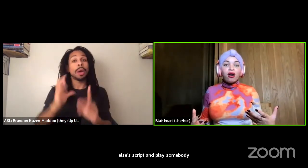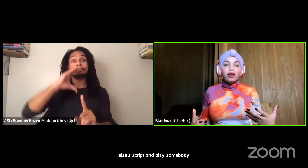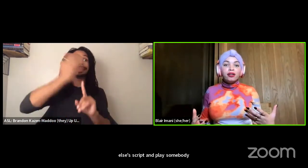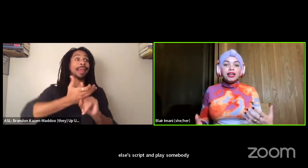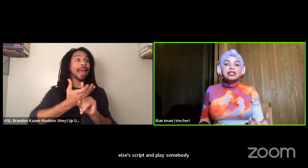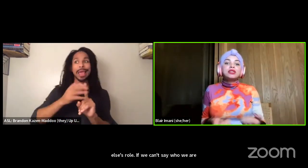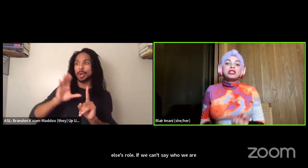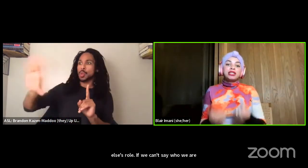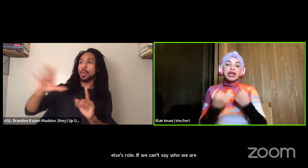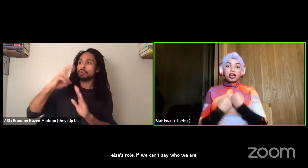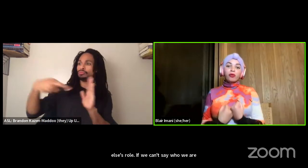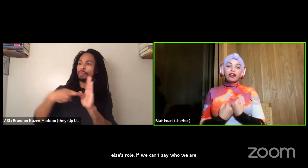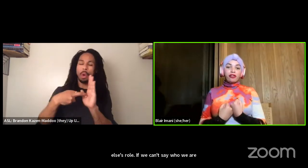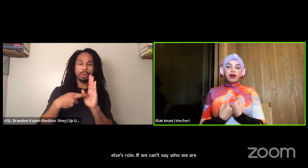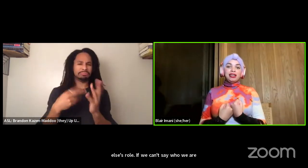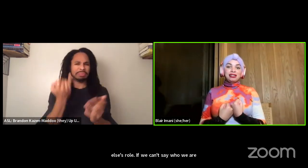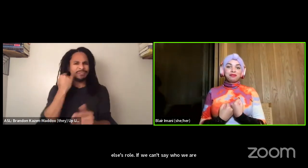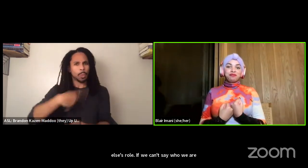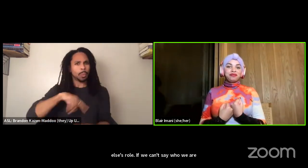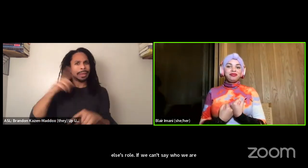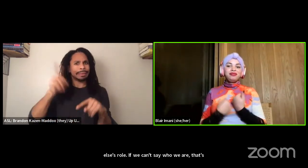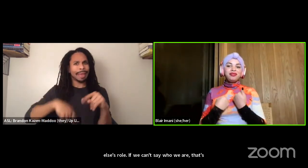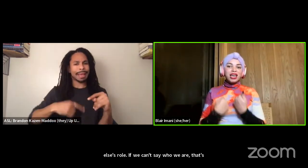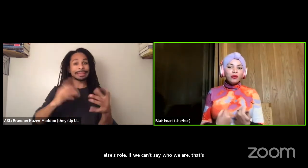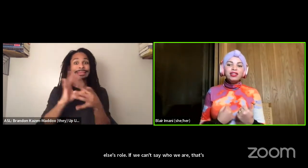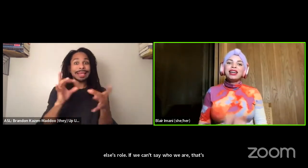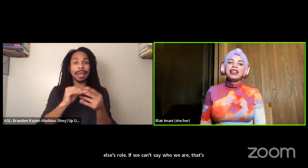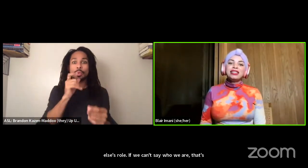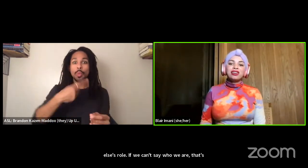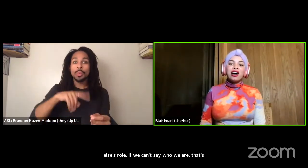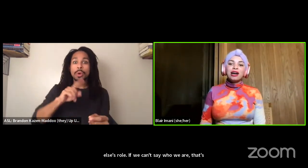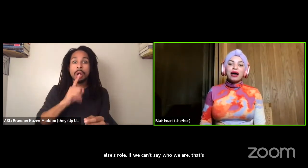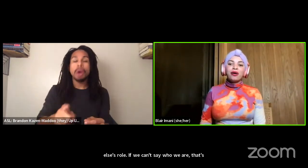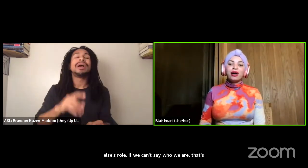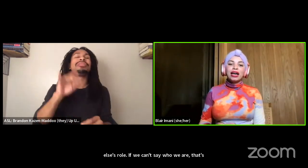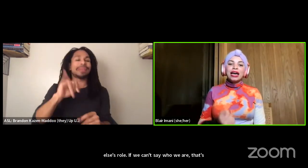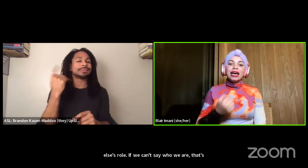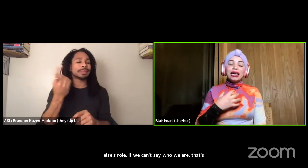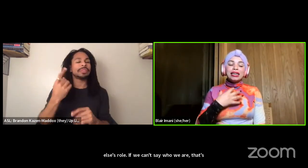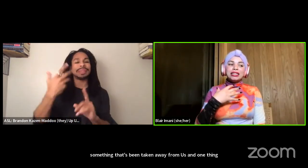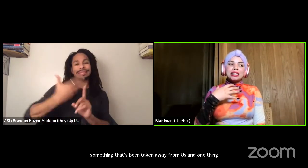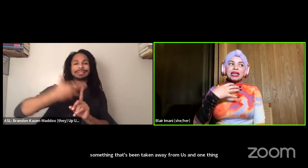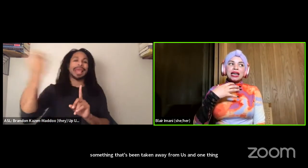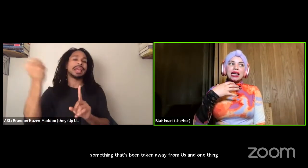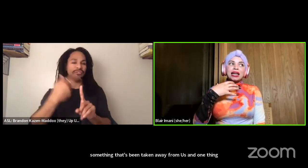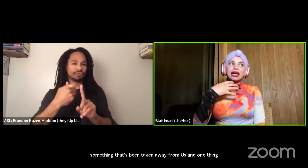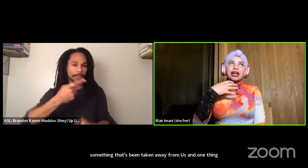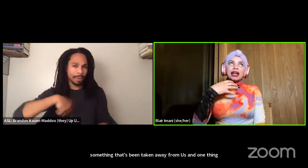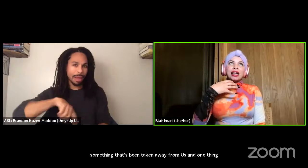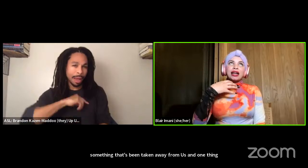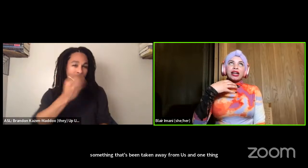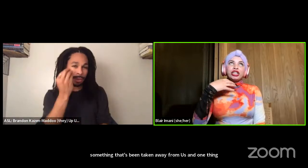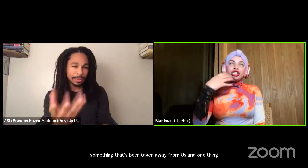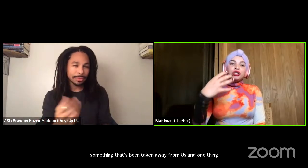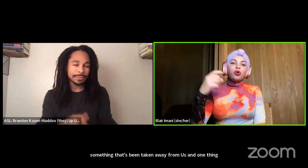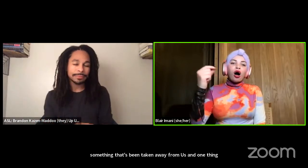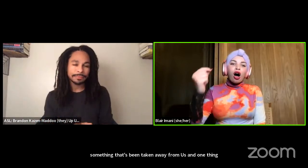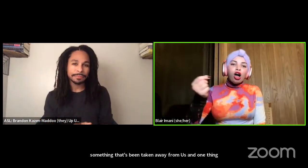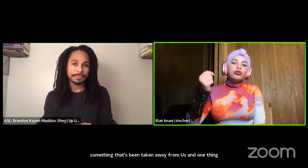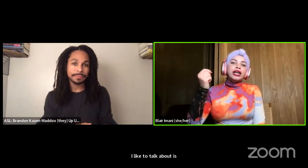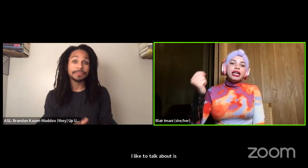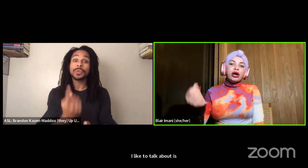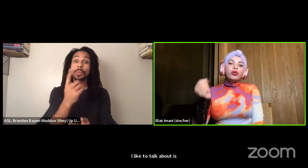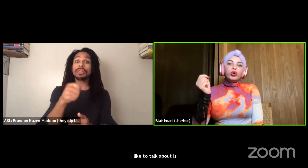who we are. That's something that's been taken away from us. And one thing I like to talk about is